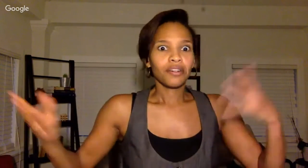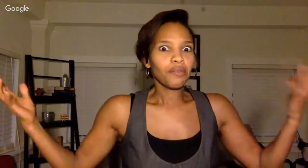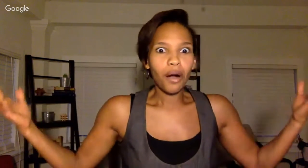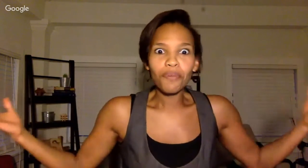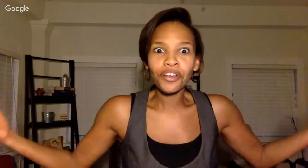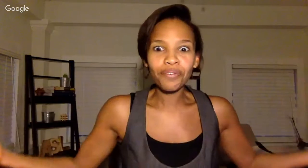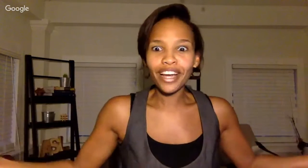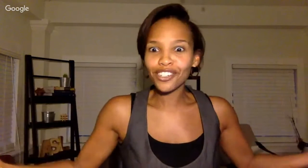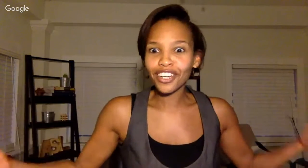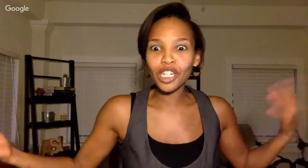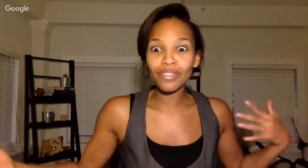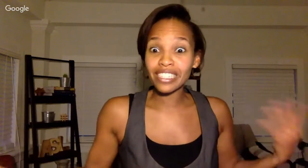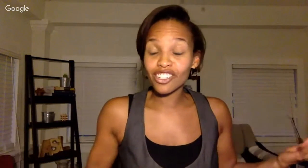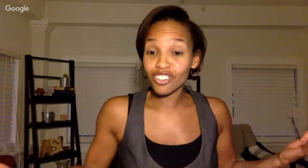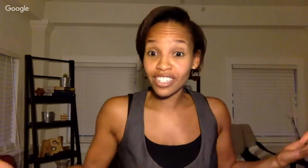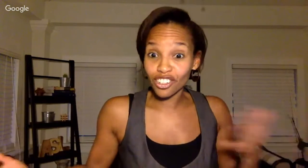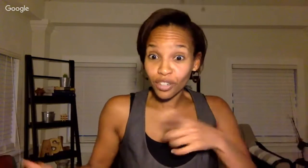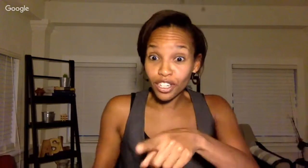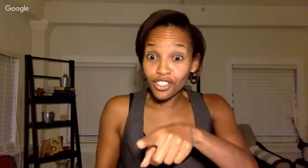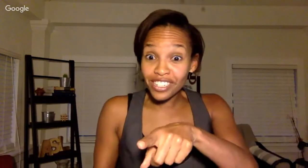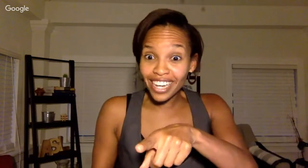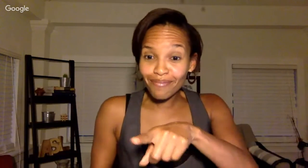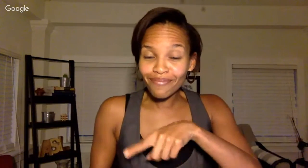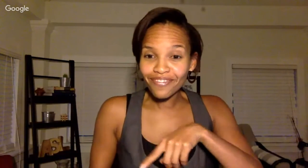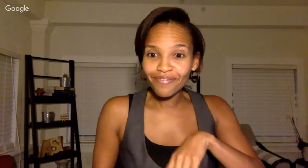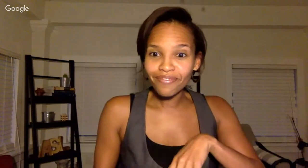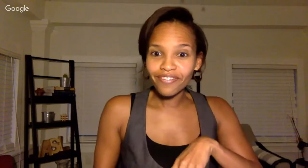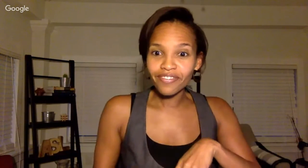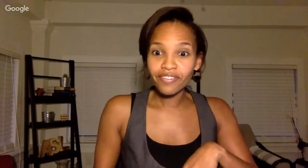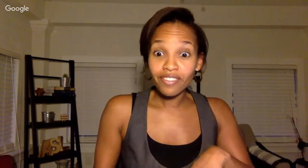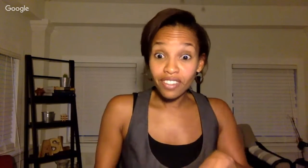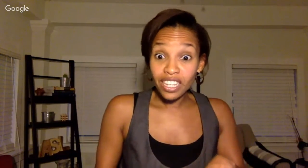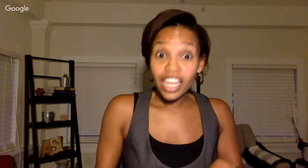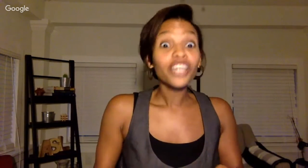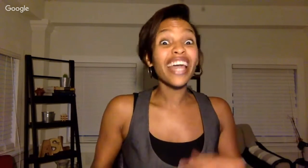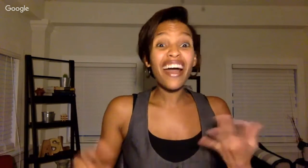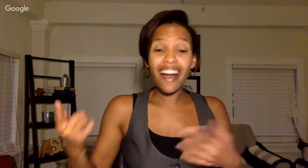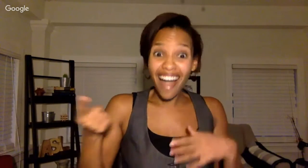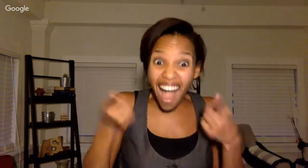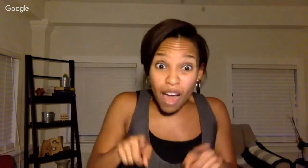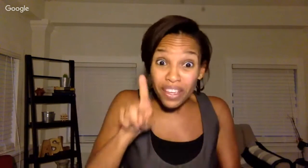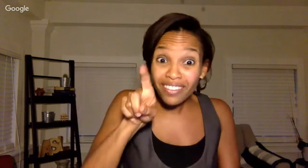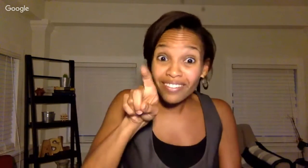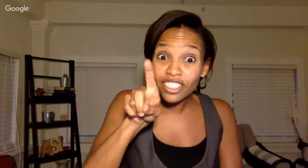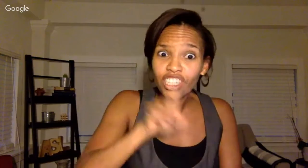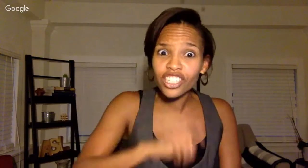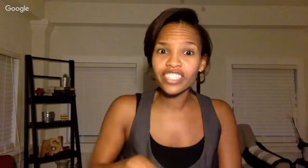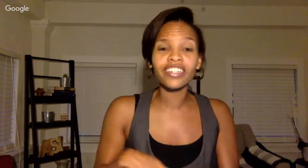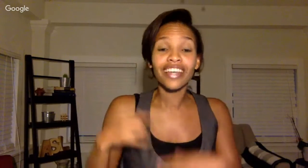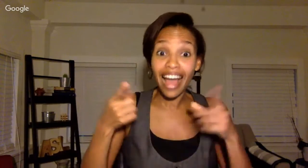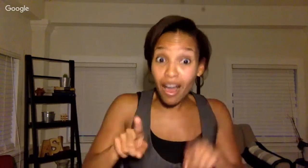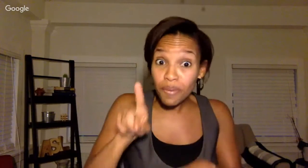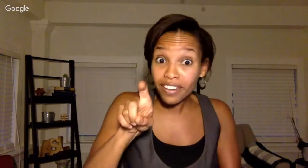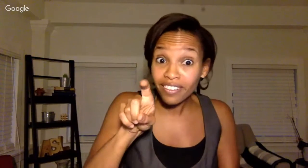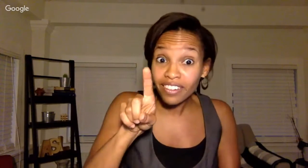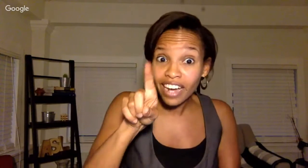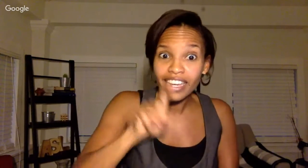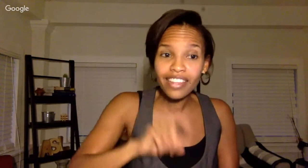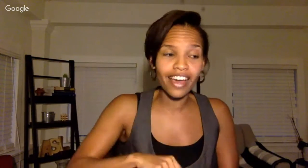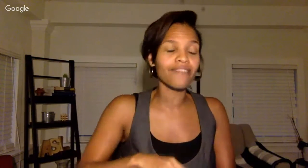A million ways you could interpret did she. What did you just say? Yeah, happen, good, happen, I like that.